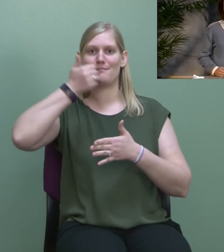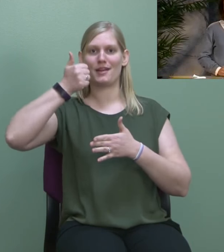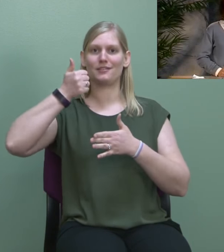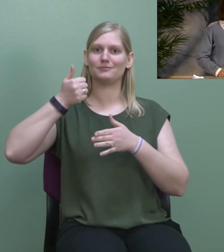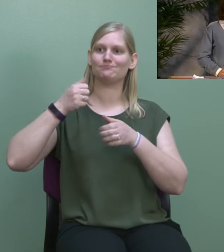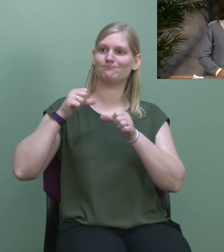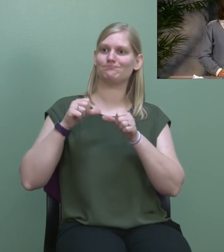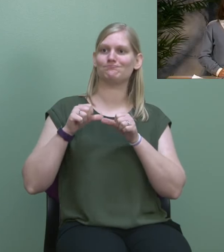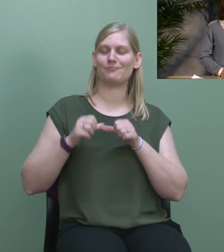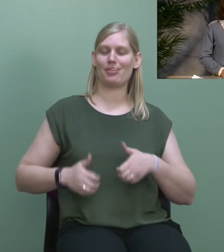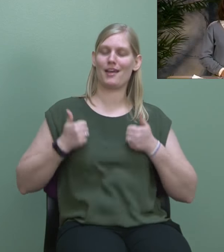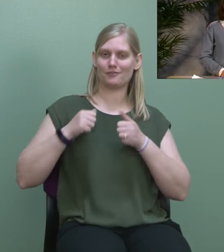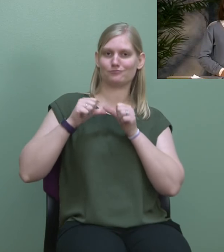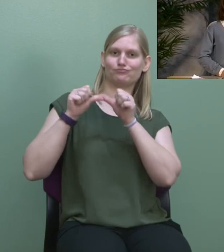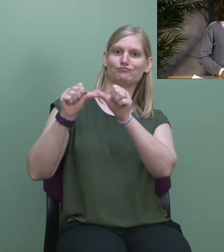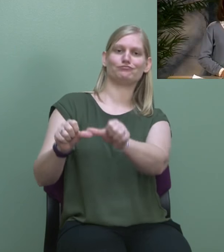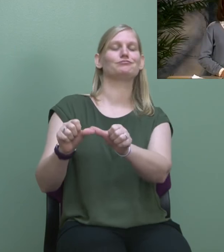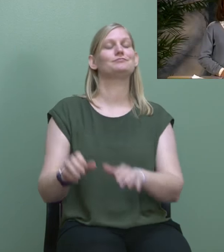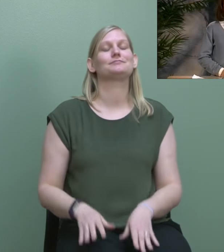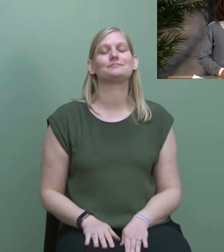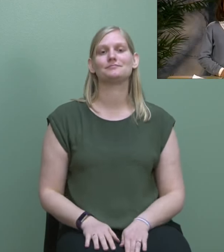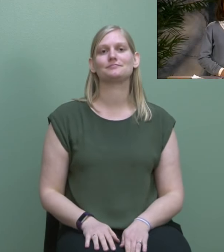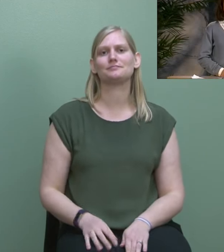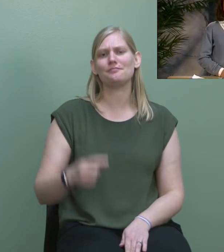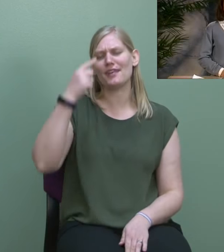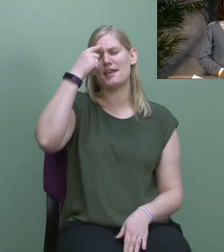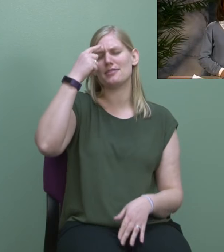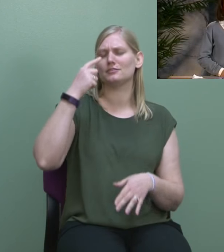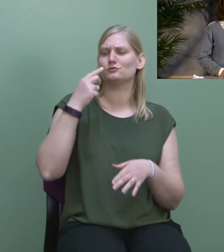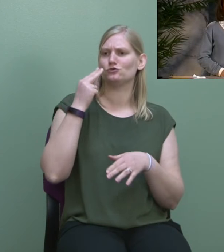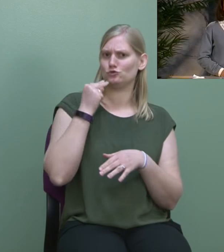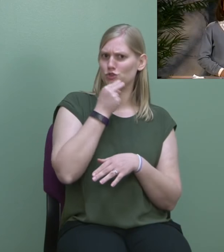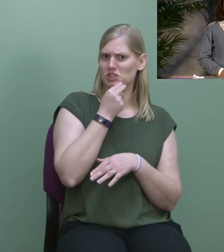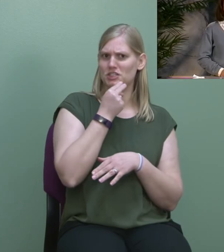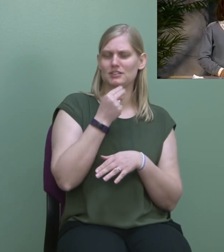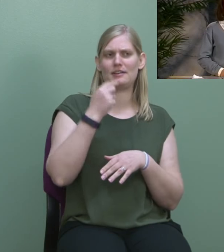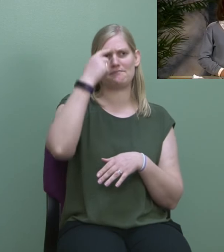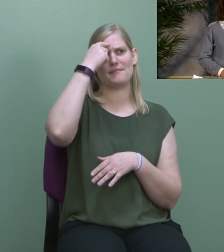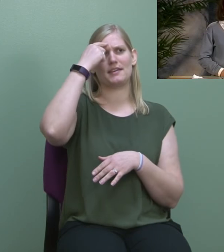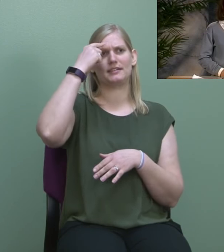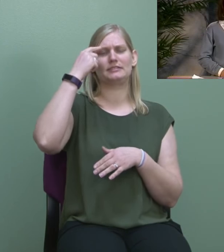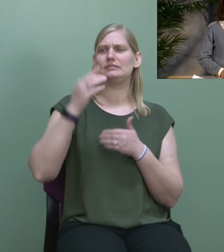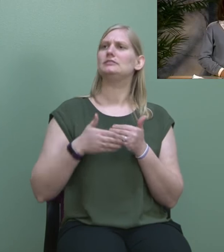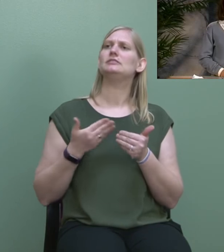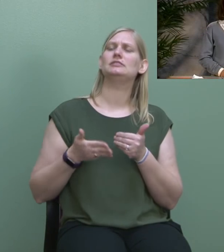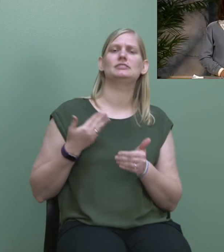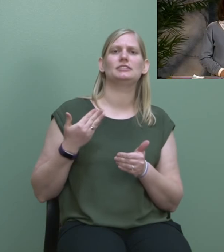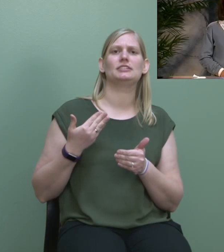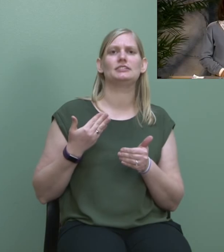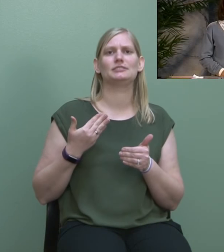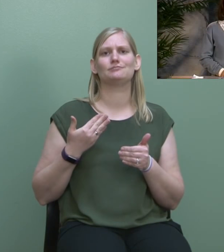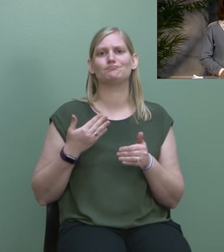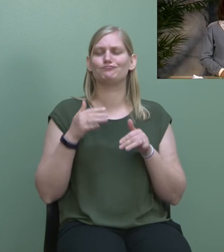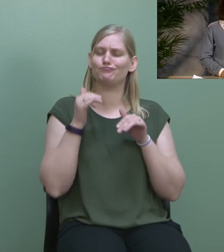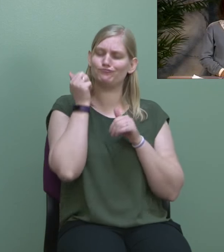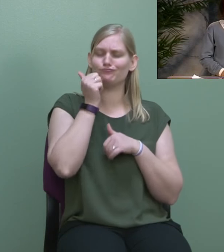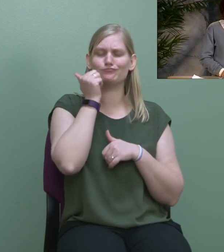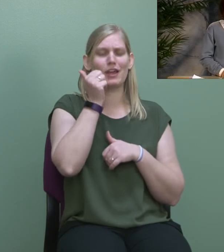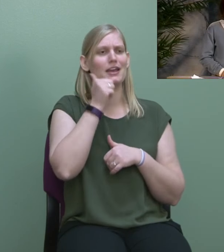future. When I think about nutrition, I find it's easiest for ourselves on a daily basis to just keep it